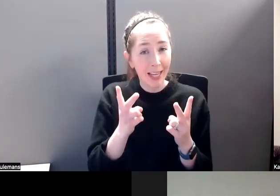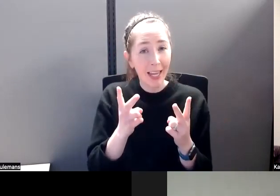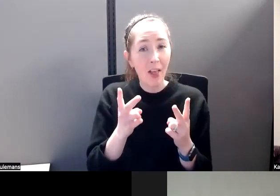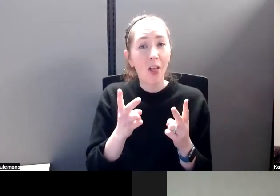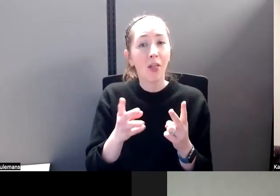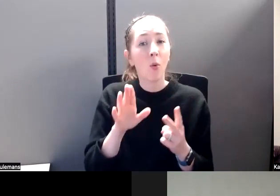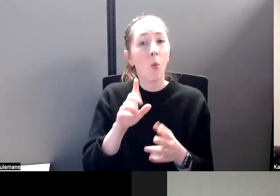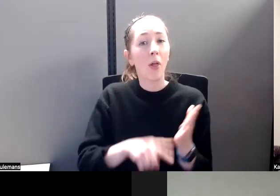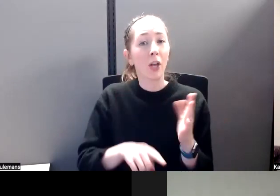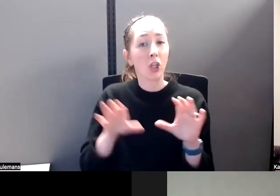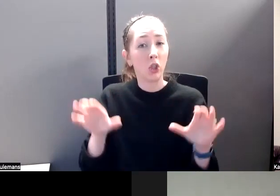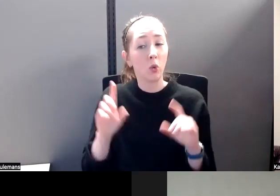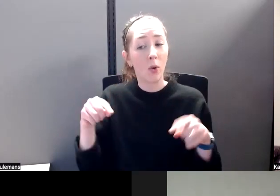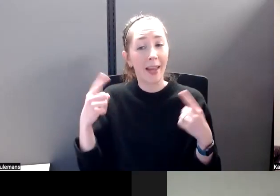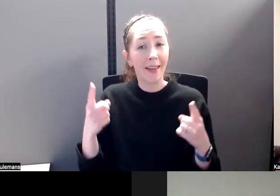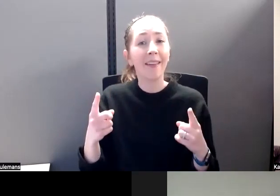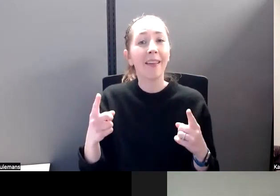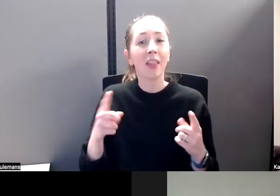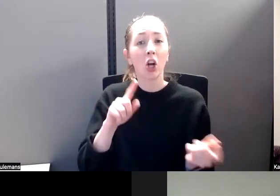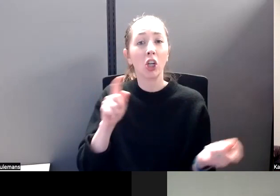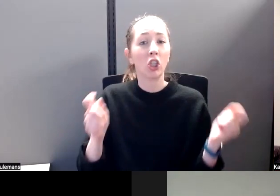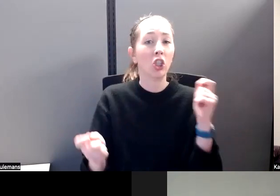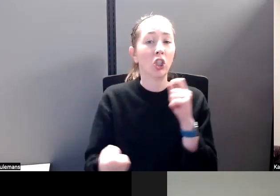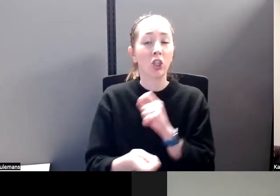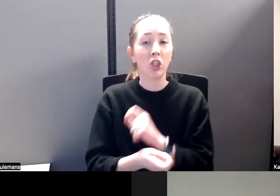expanded what they're doing. They're trying much more